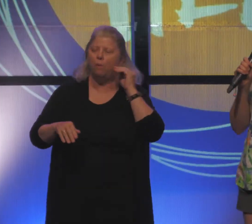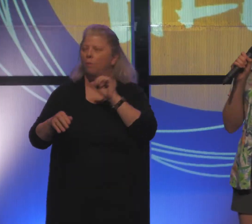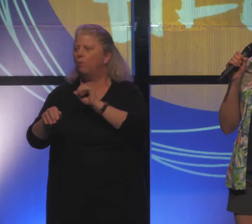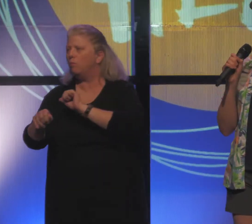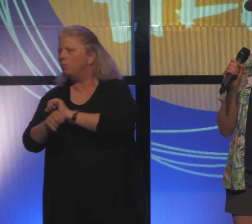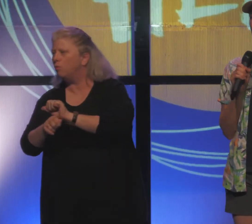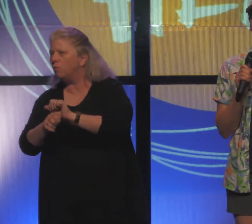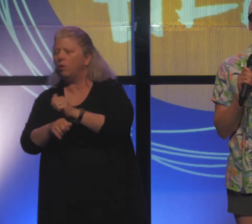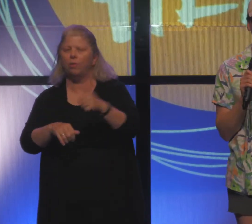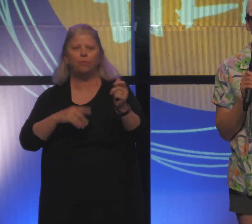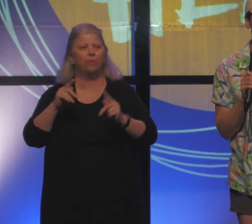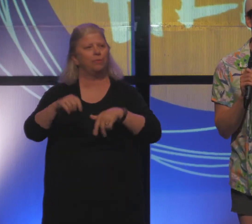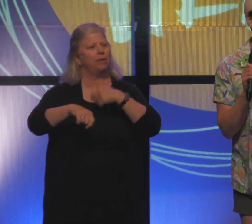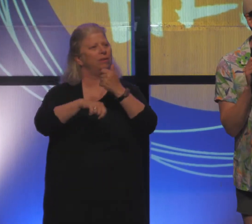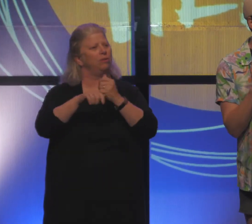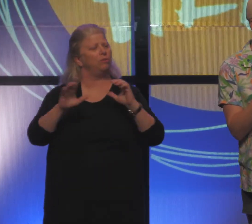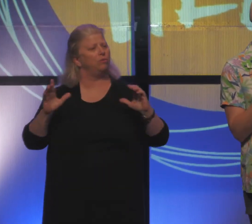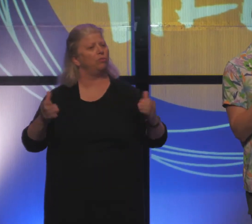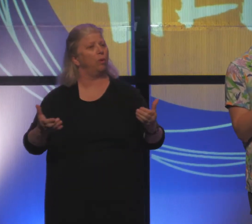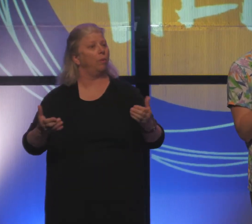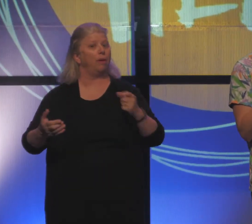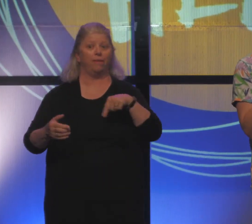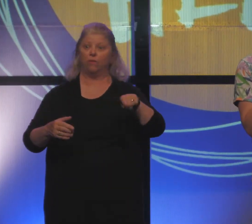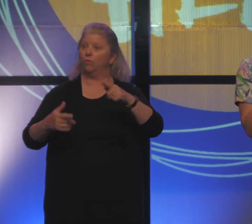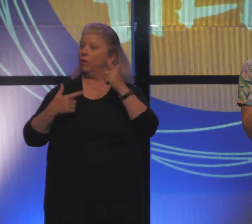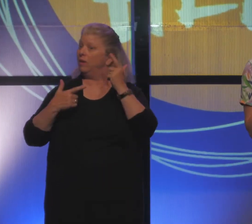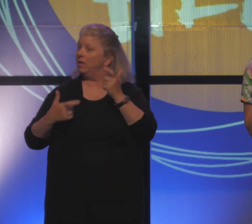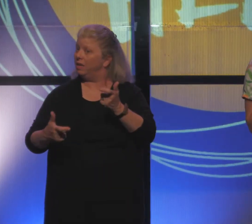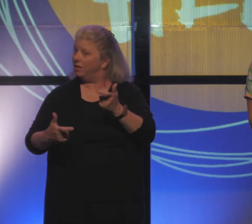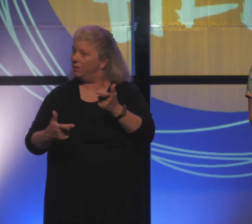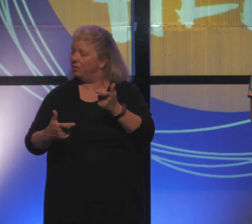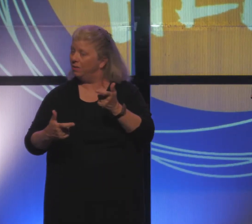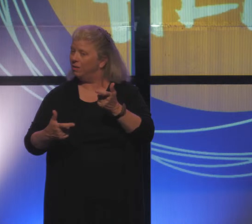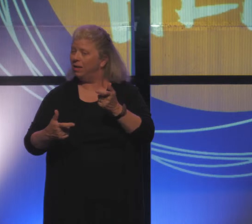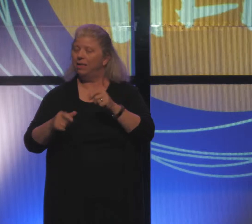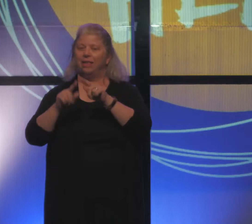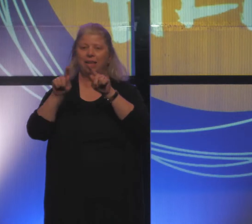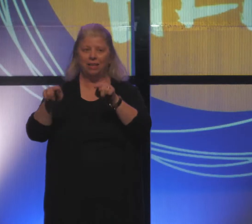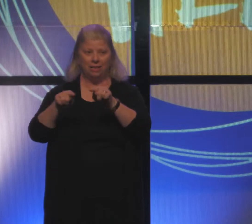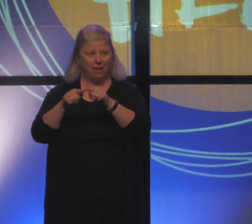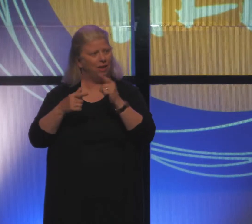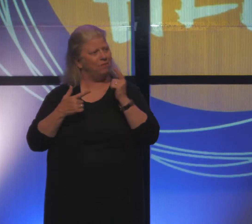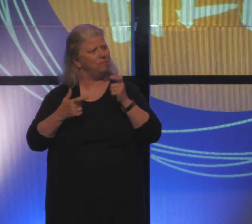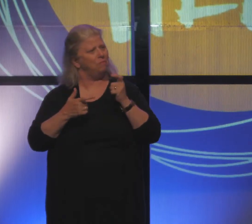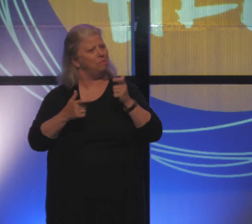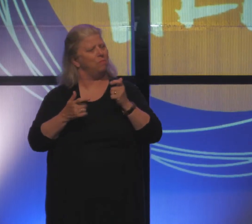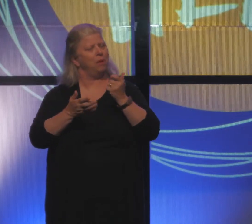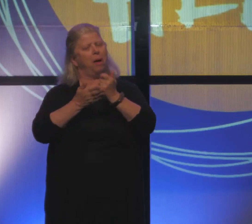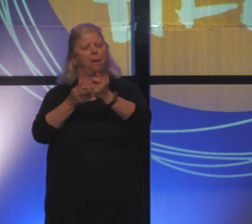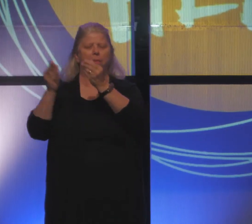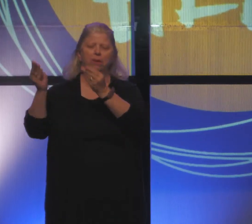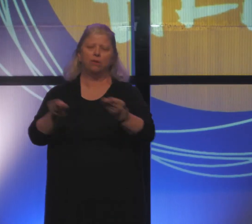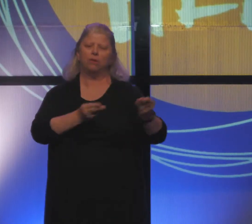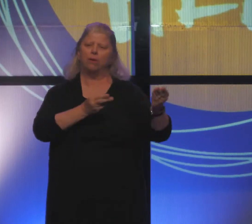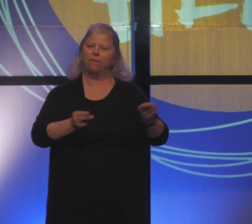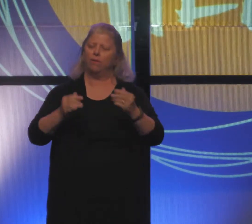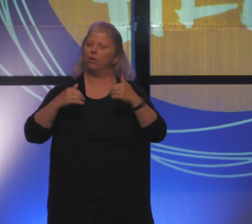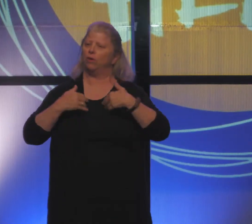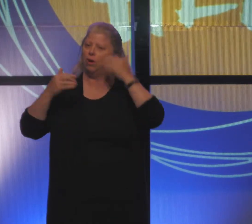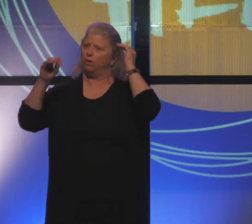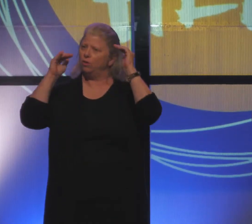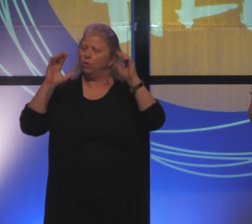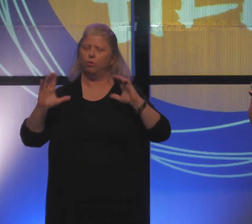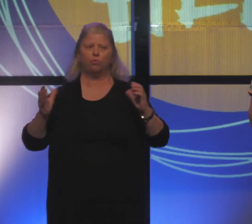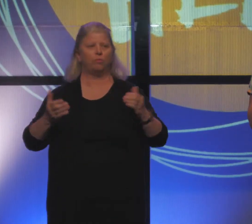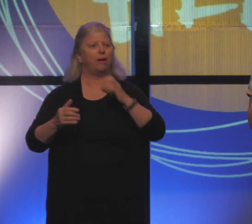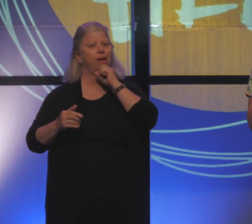people to kind of form a group. So if you are in one of those categories, to kind of facilitate, form a young adult